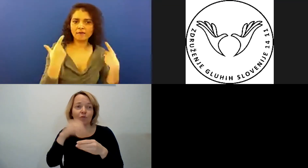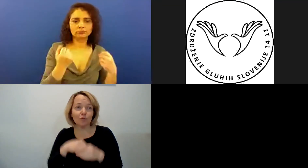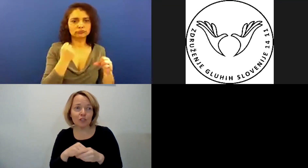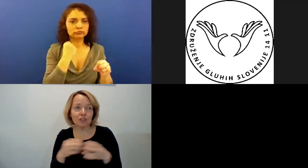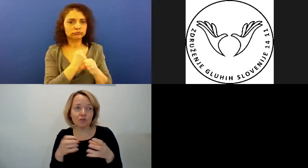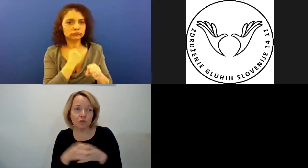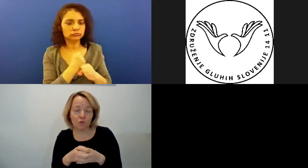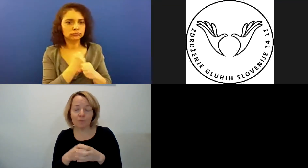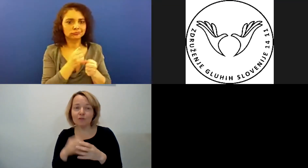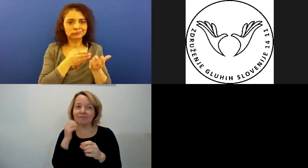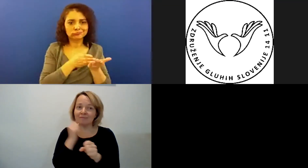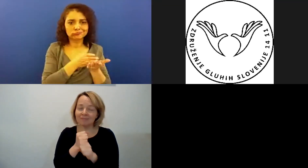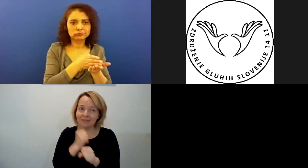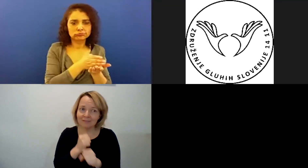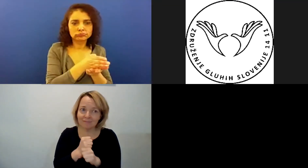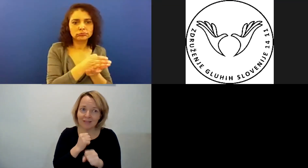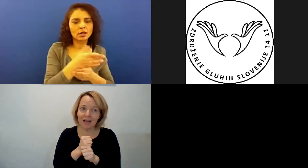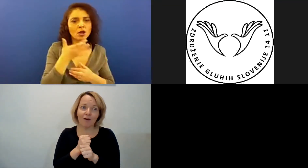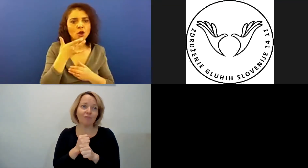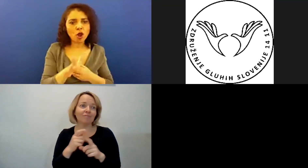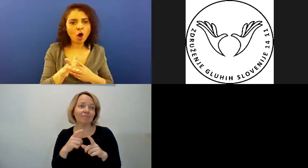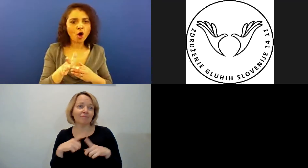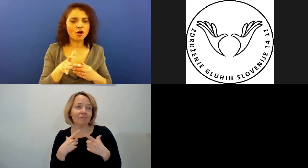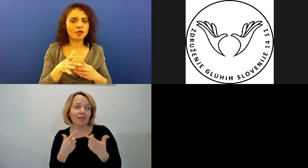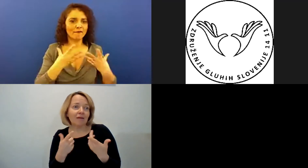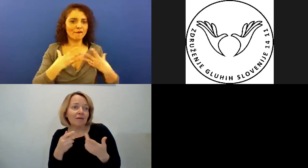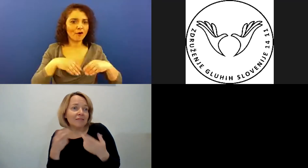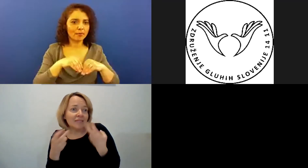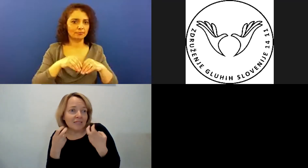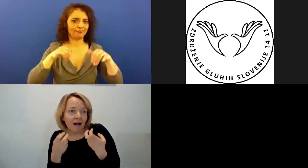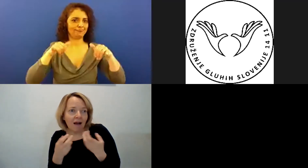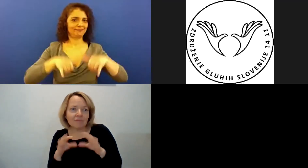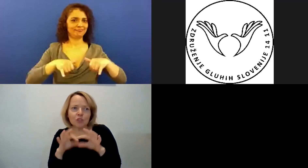Many went to Romania, built a life there,